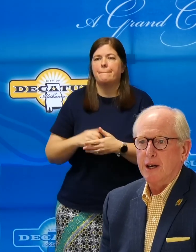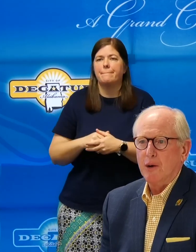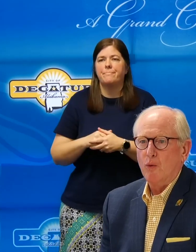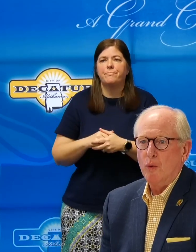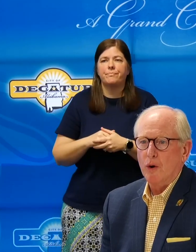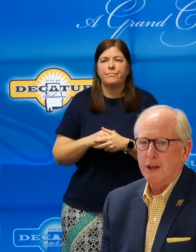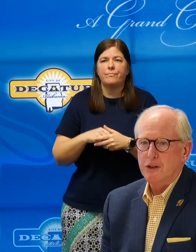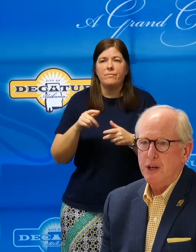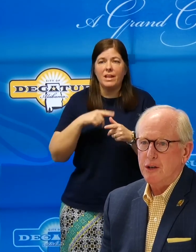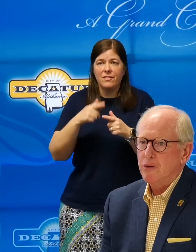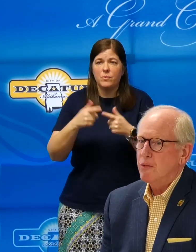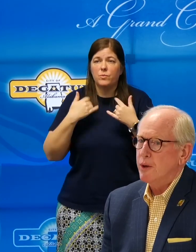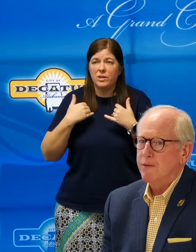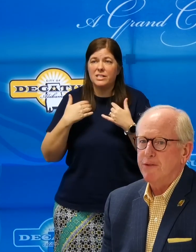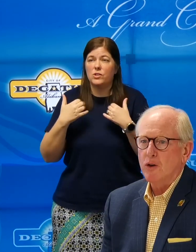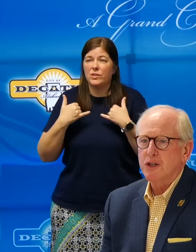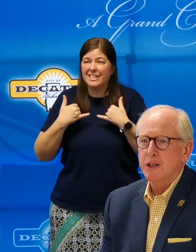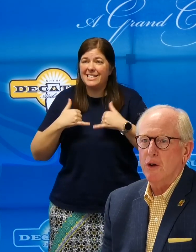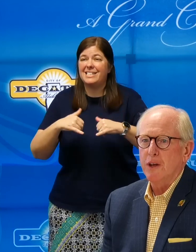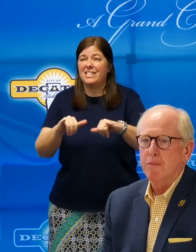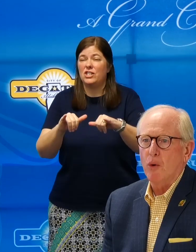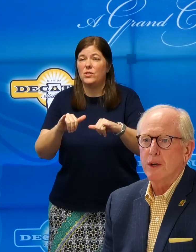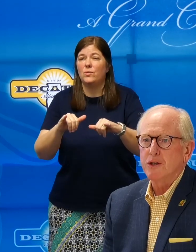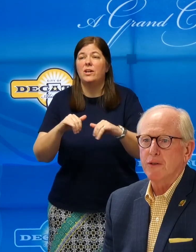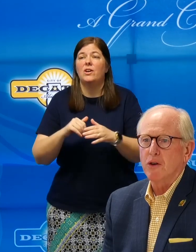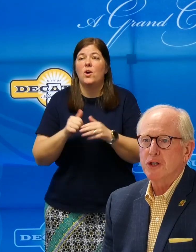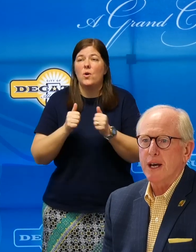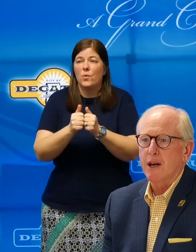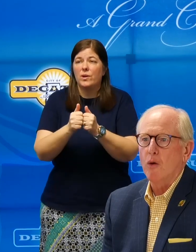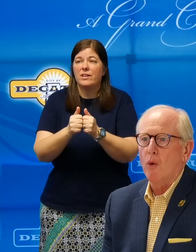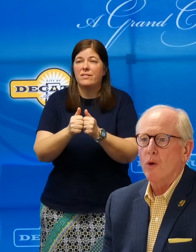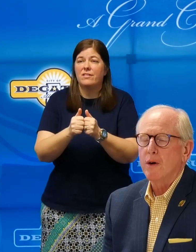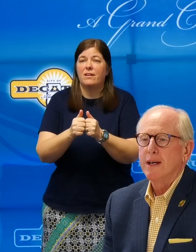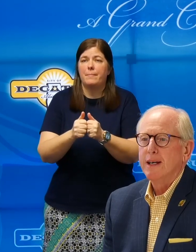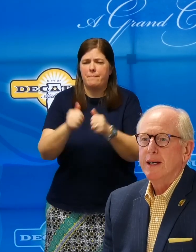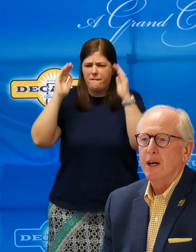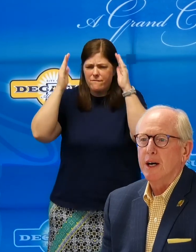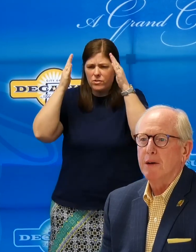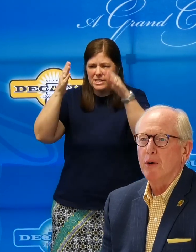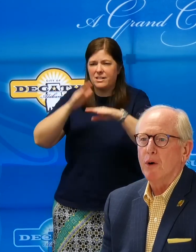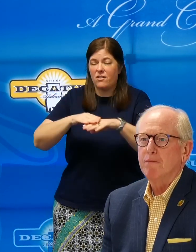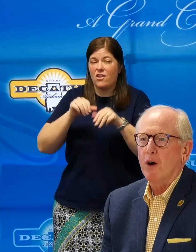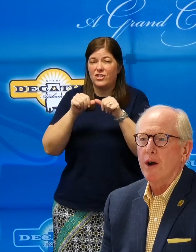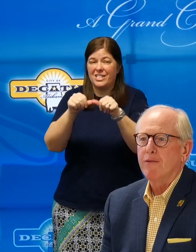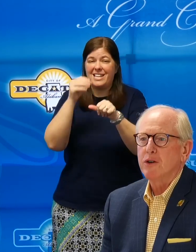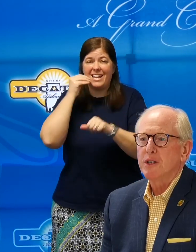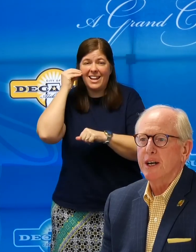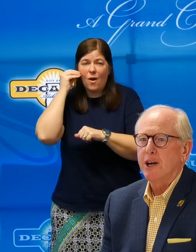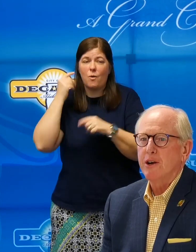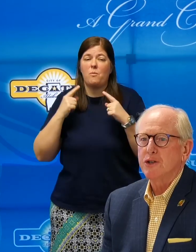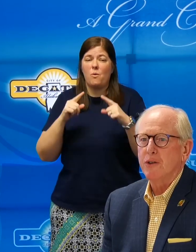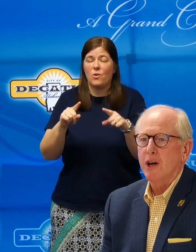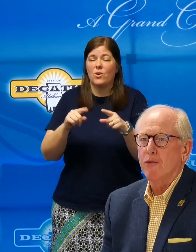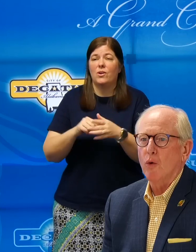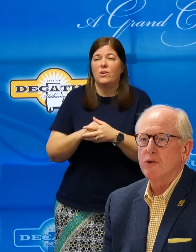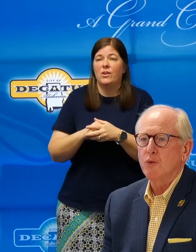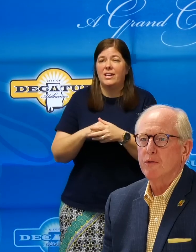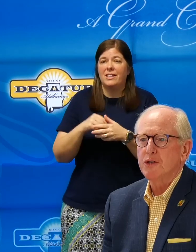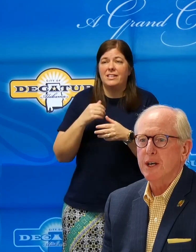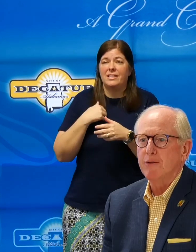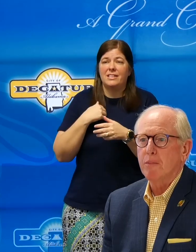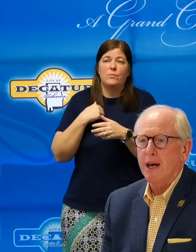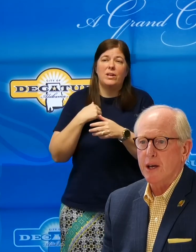then we want to continue with focusing on the importance of our stay-at-home order. Our efforts and adherence to the health